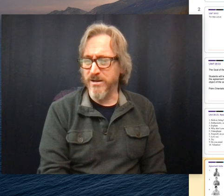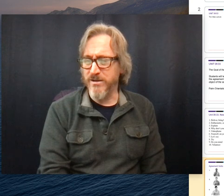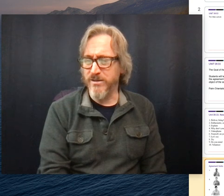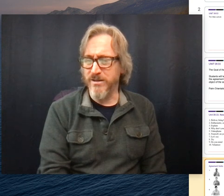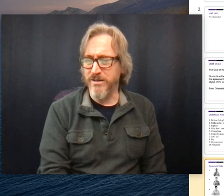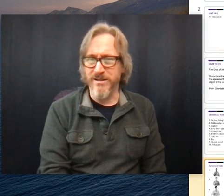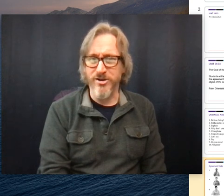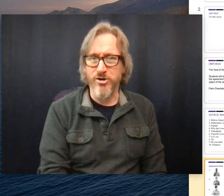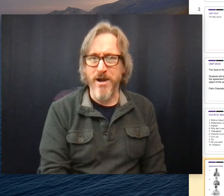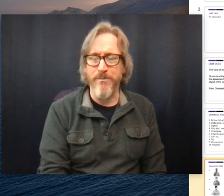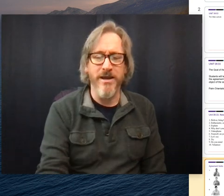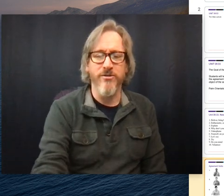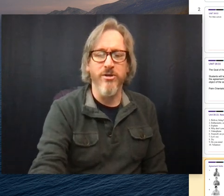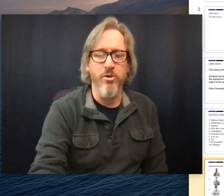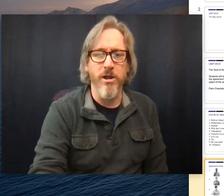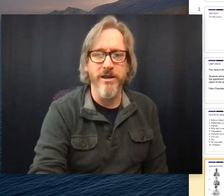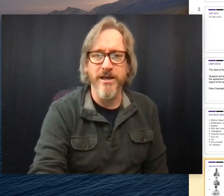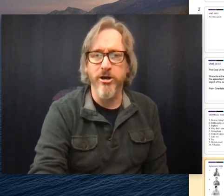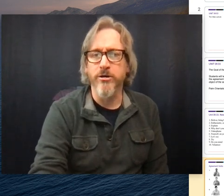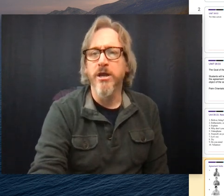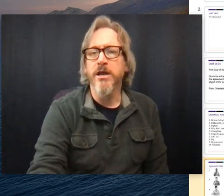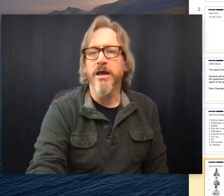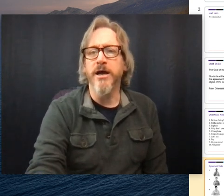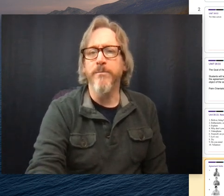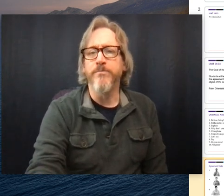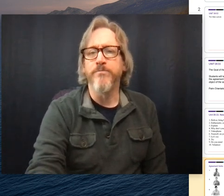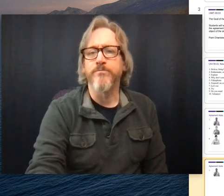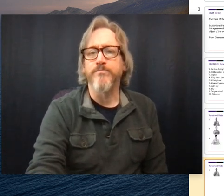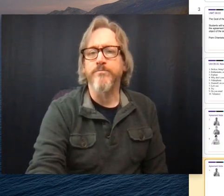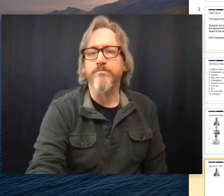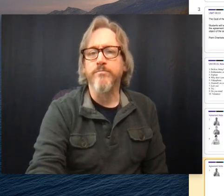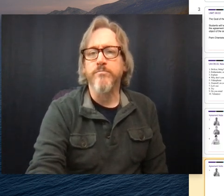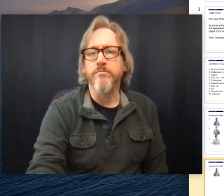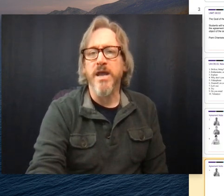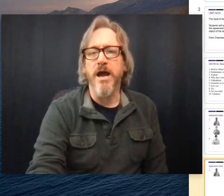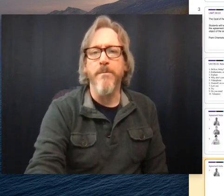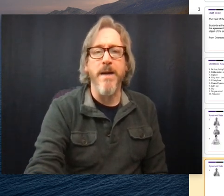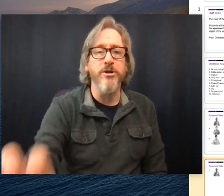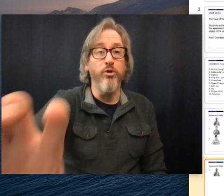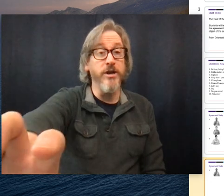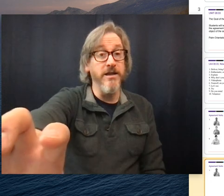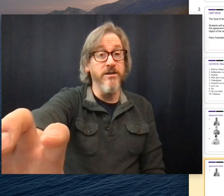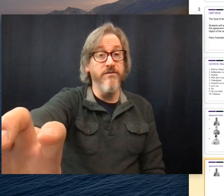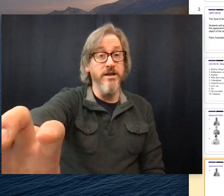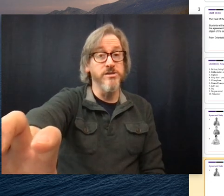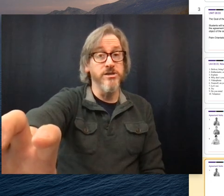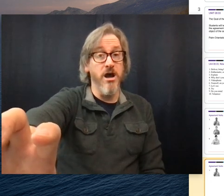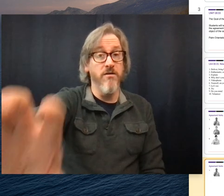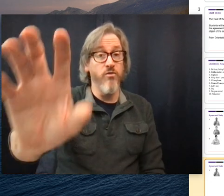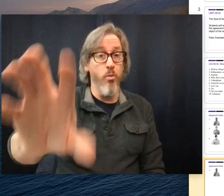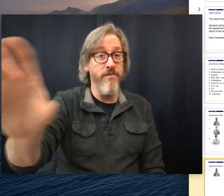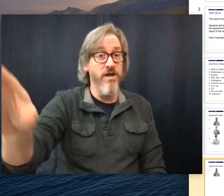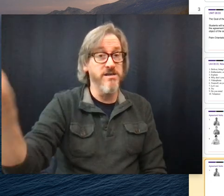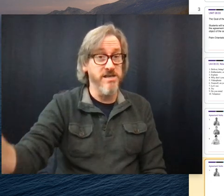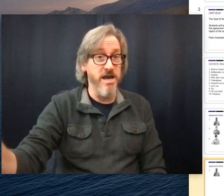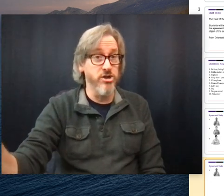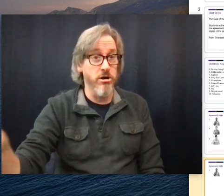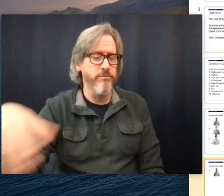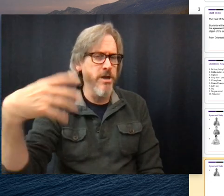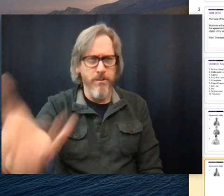and they're crappy and they're low quality in here. I'm going to put in the videos of what